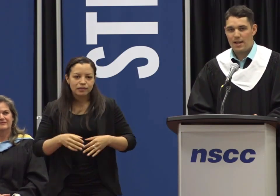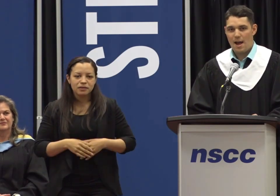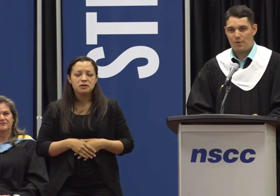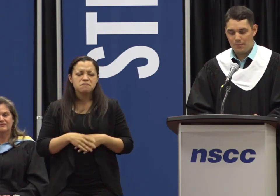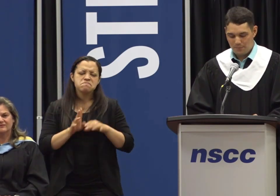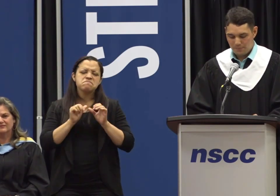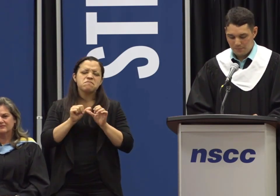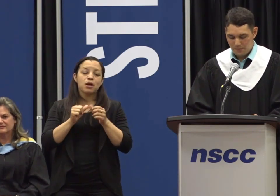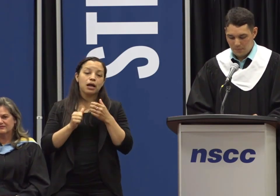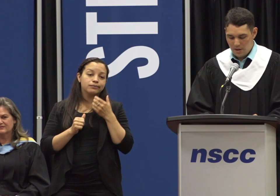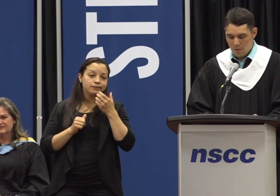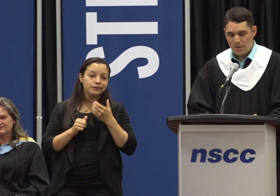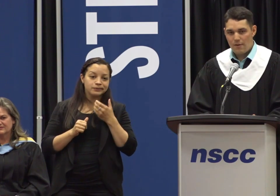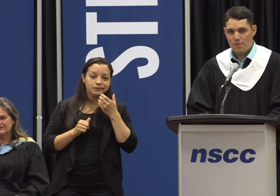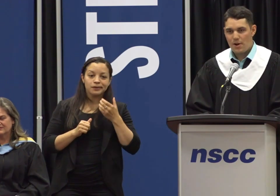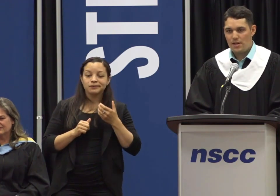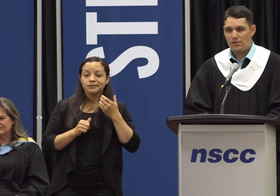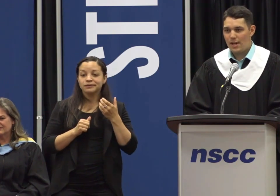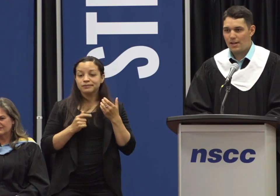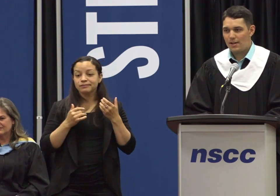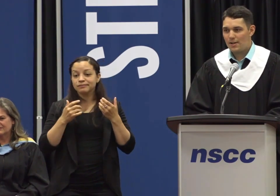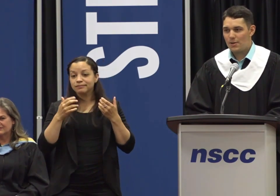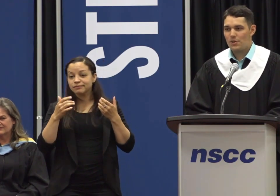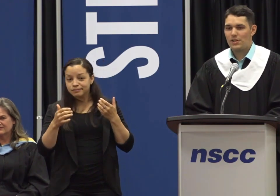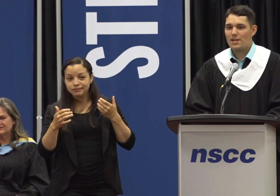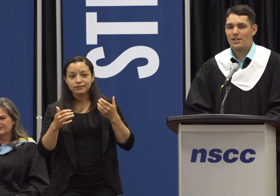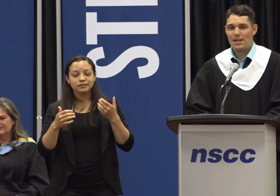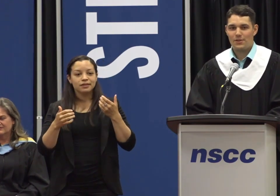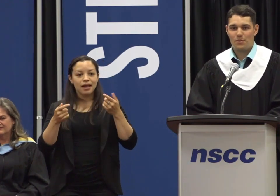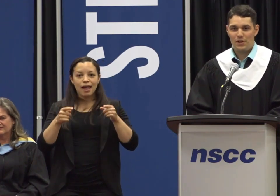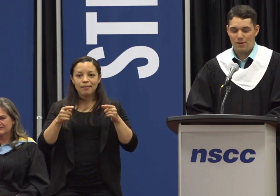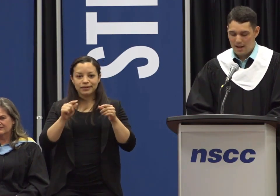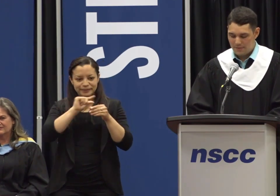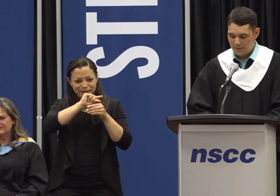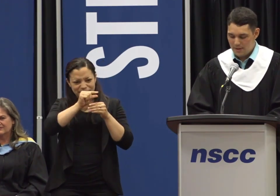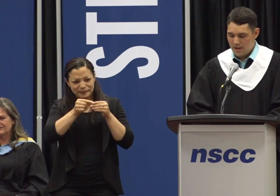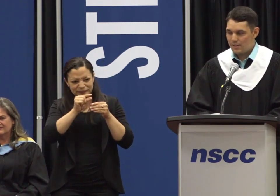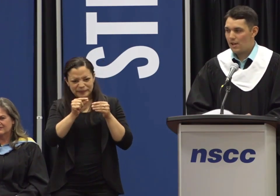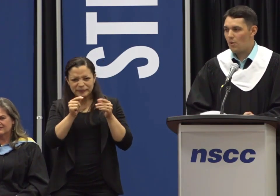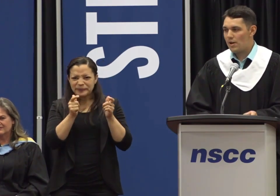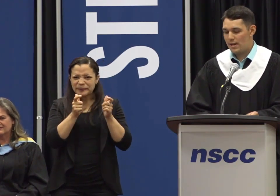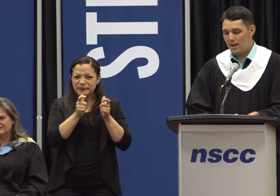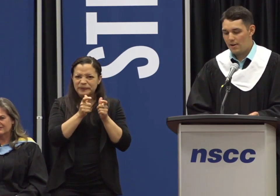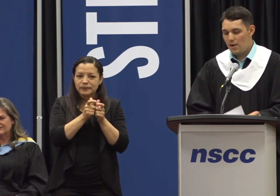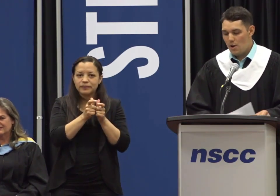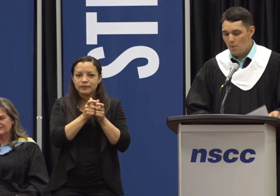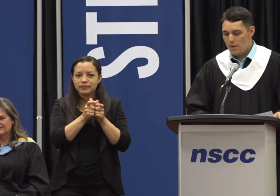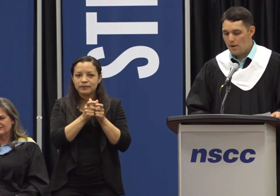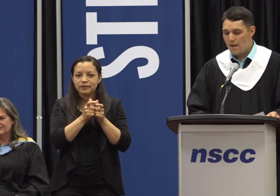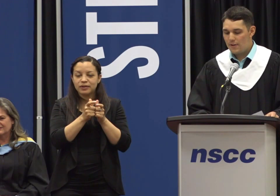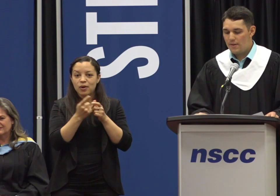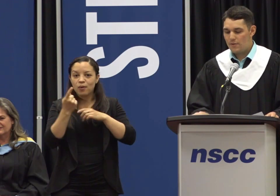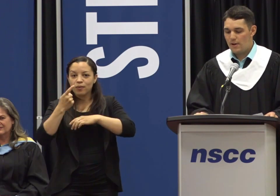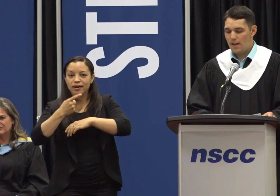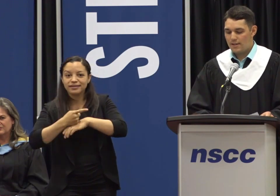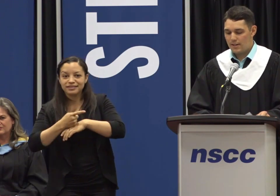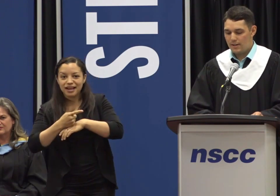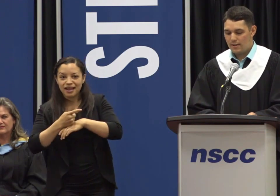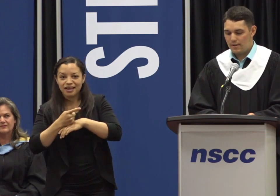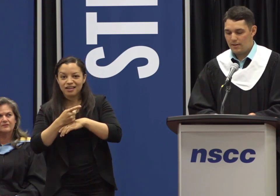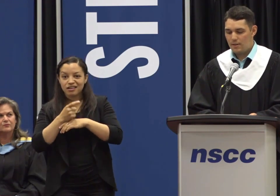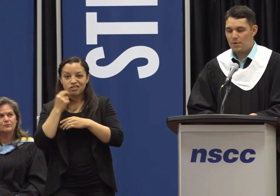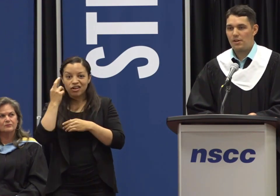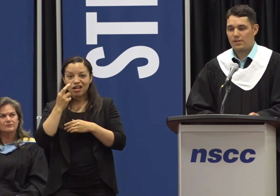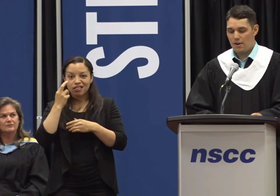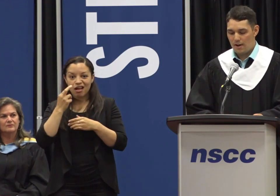keep eating the apple. With every bite you take, there is less and less of the peel left, until one day, without having even realized